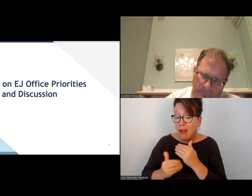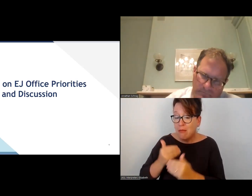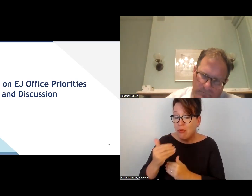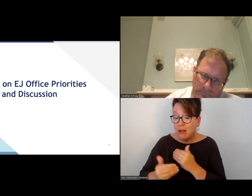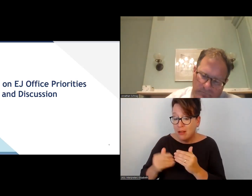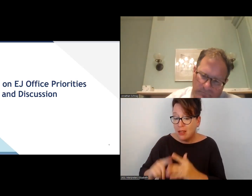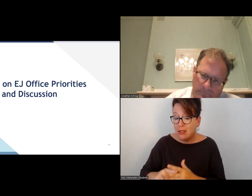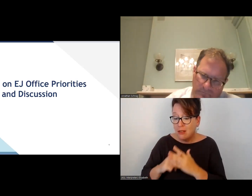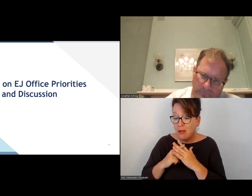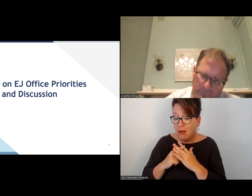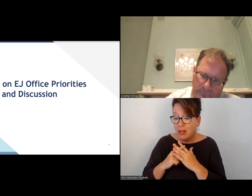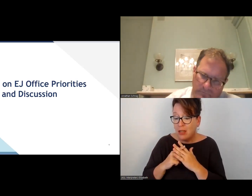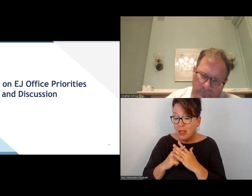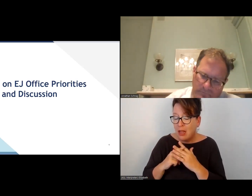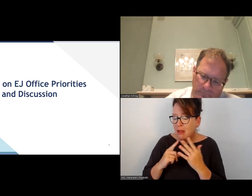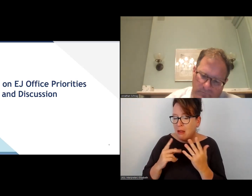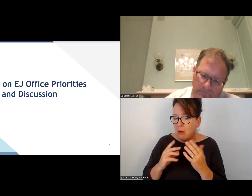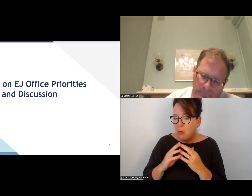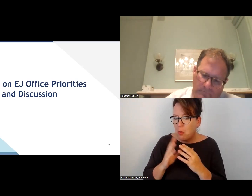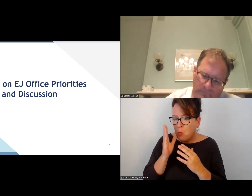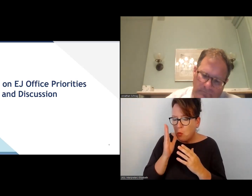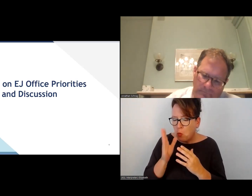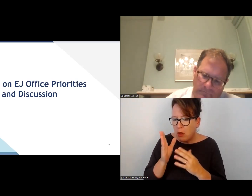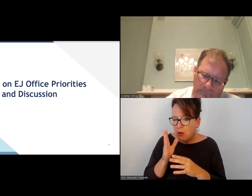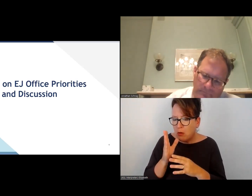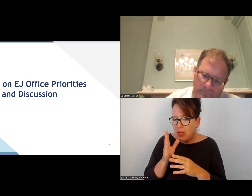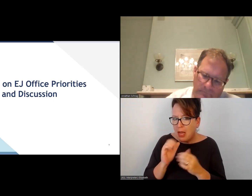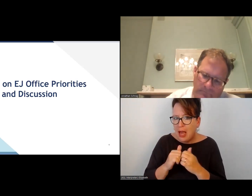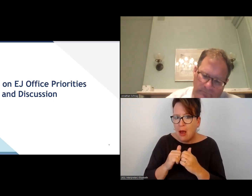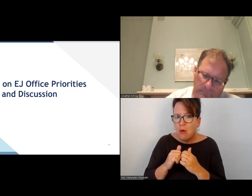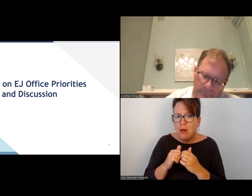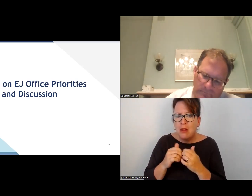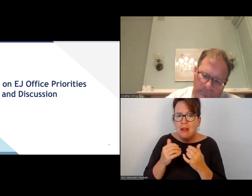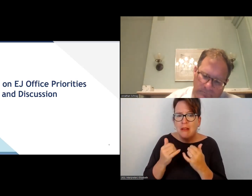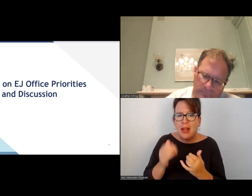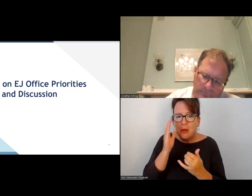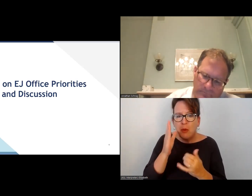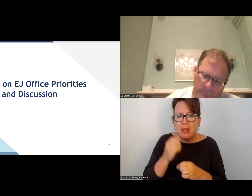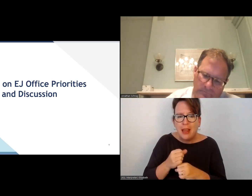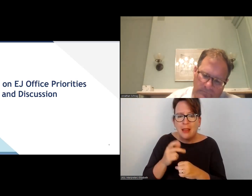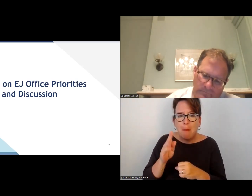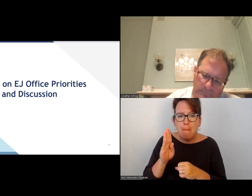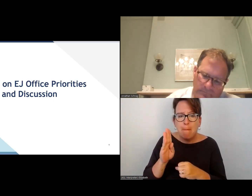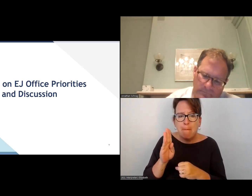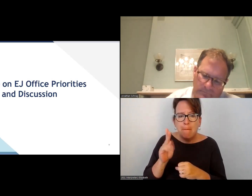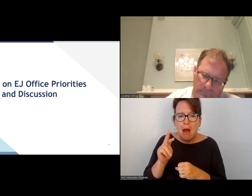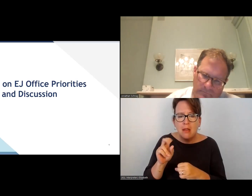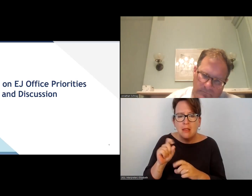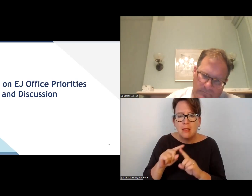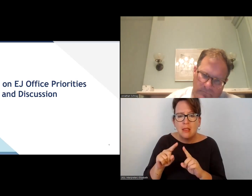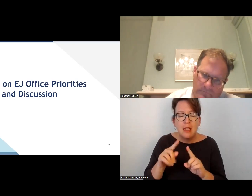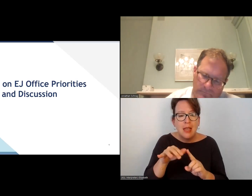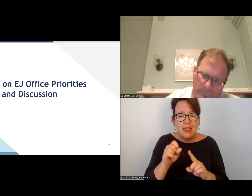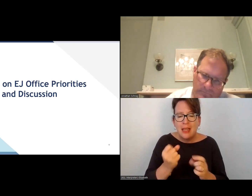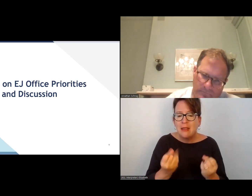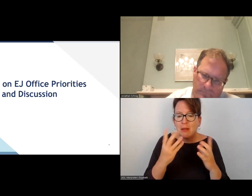funds, how likely are we to get them? And given that there's several different